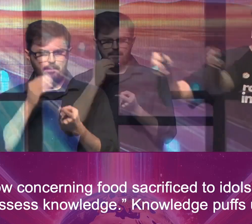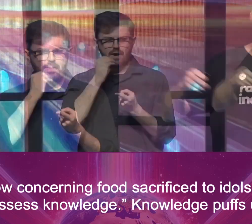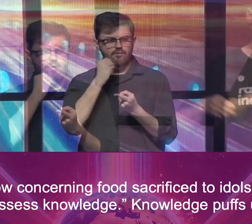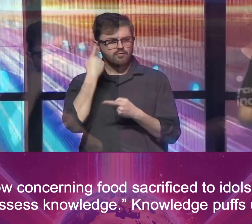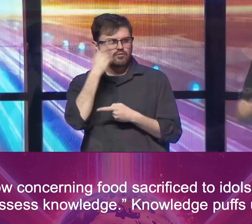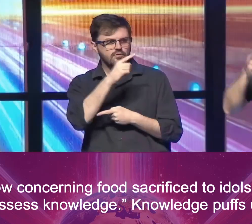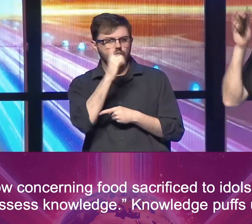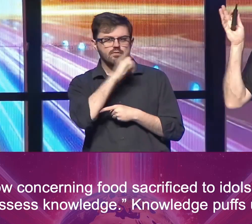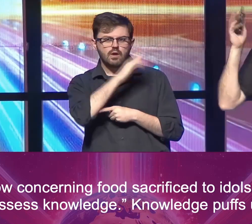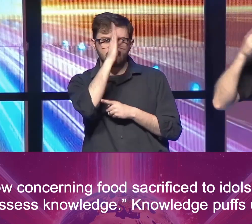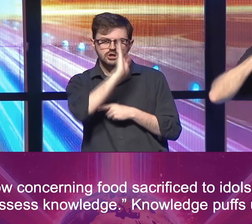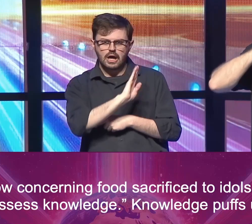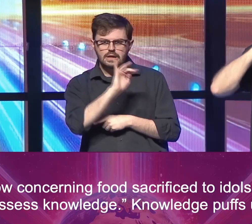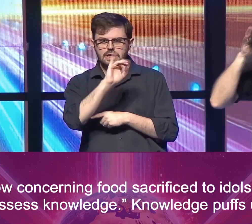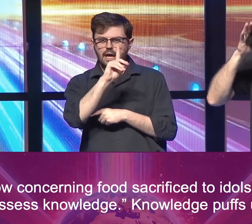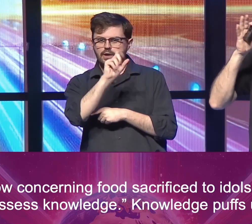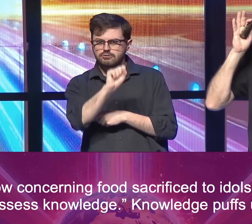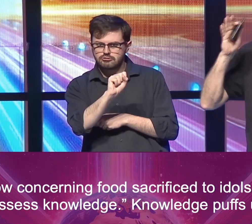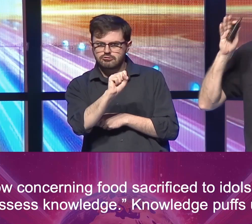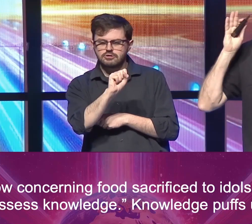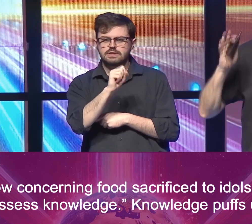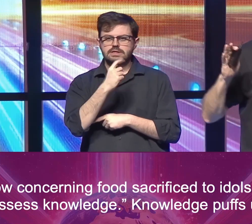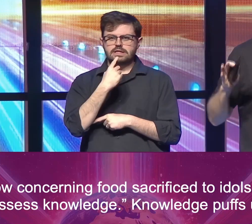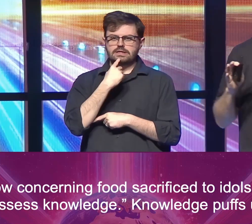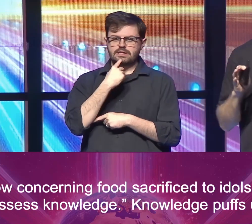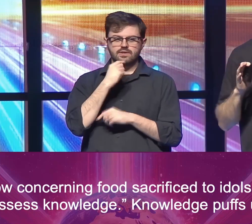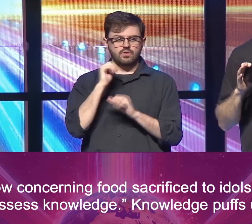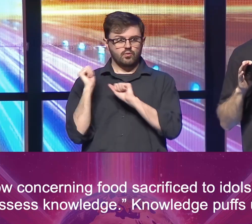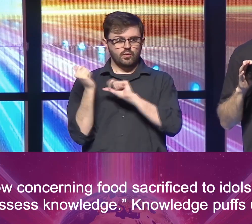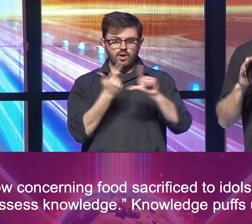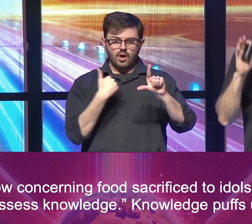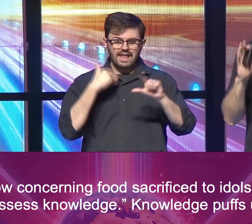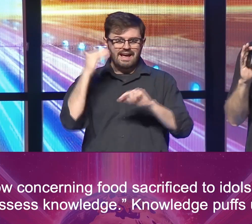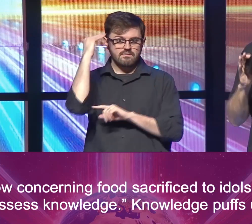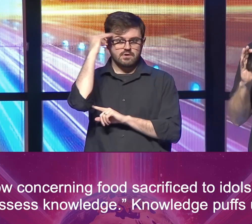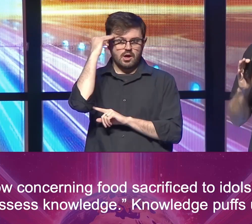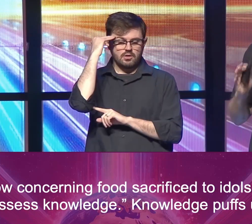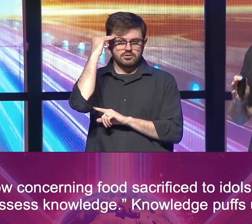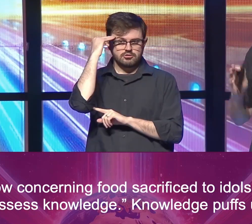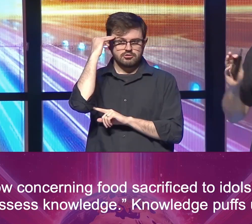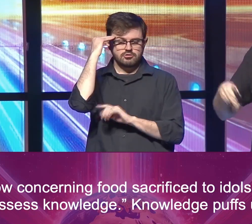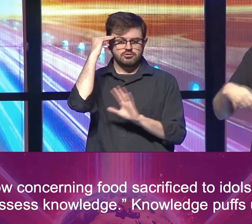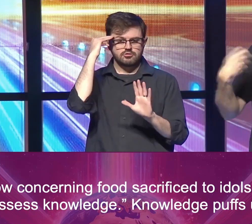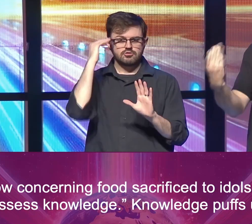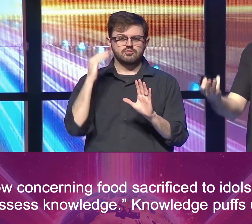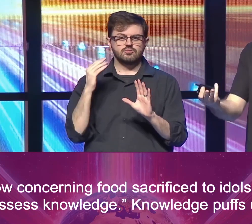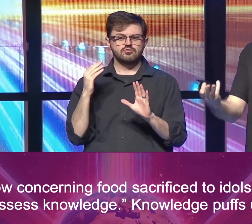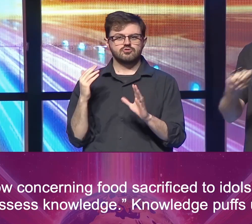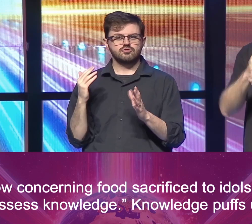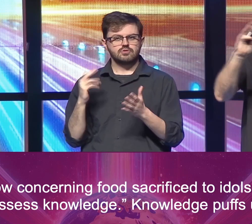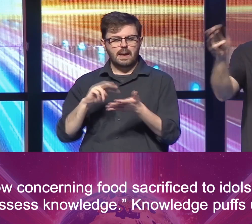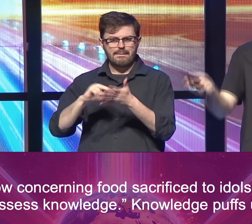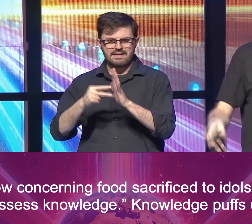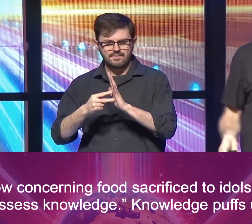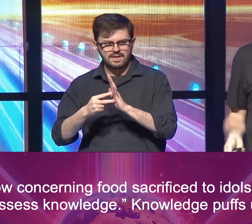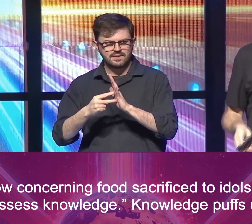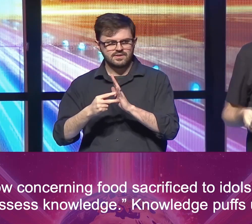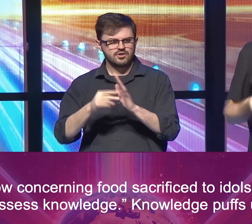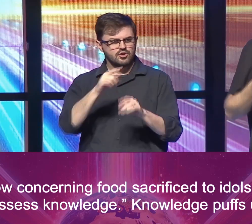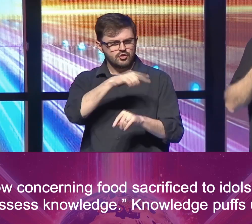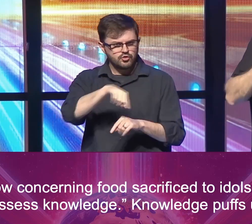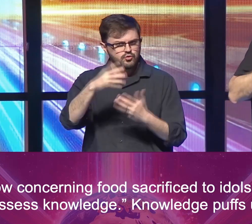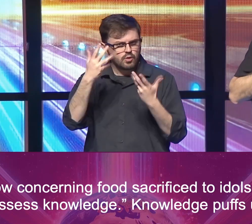They're eating it, we're not. Paul says, all of us possess knowledge. All of us possess knowledge. In other words, what I'm about to say to you, you all know